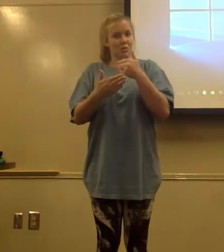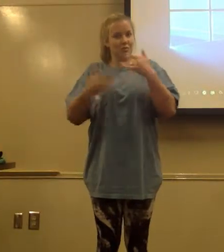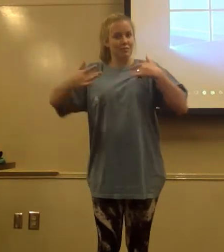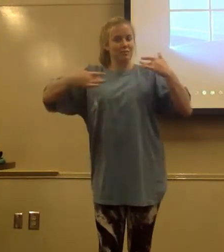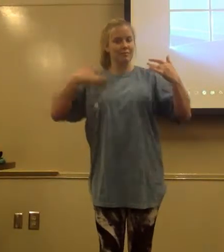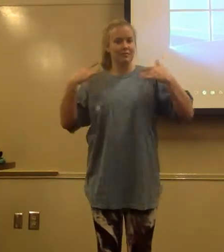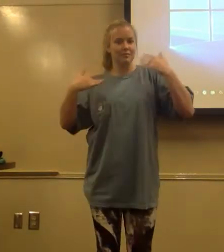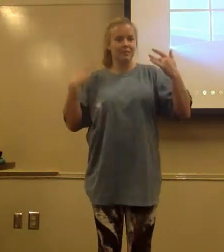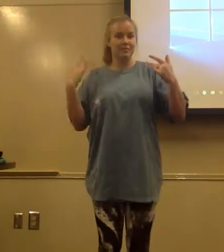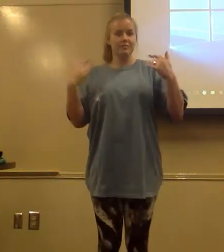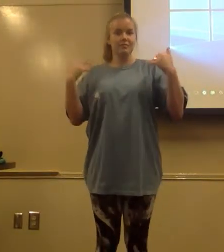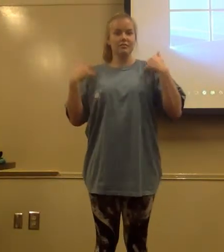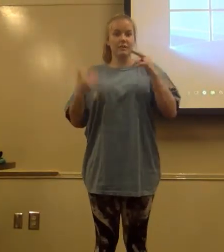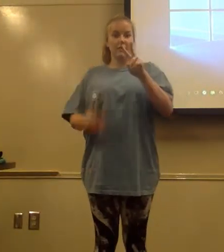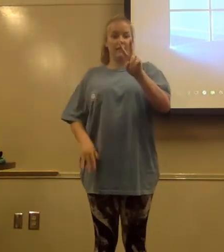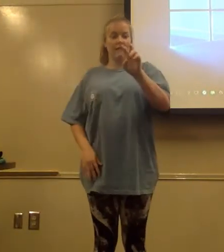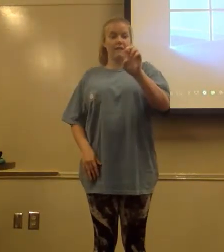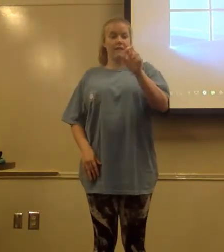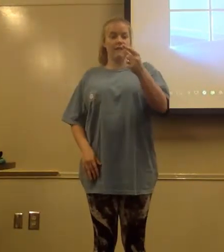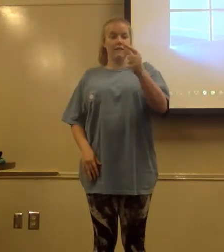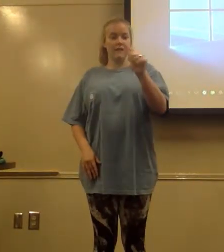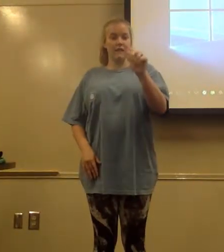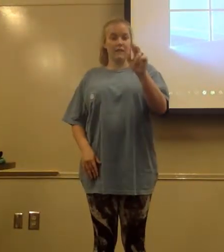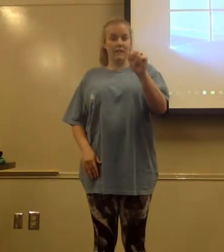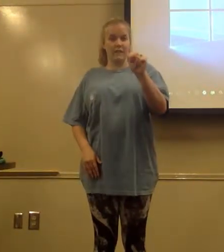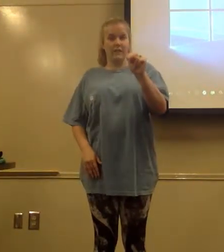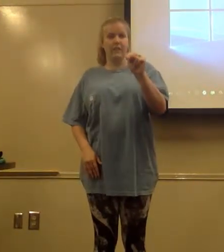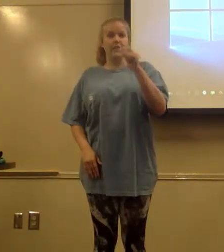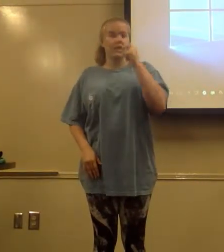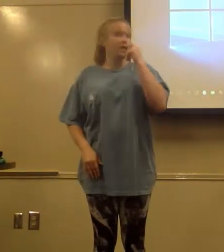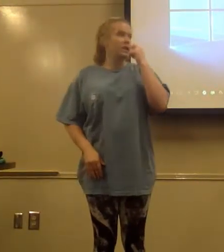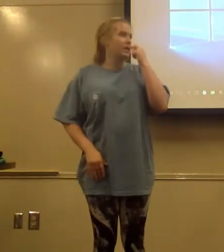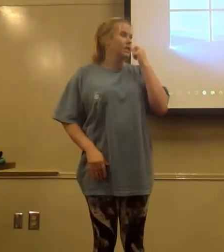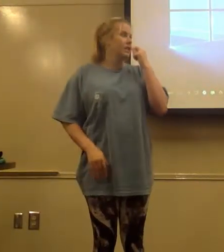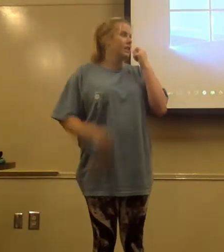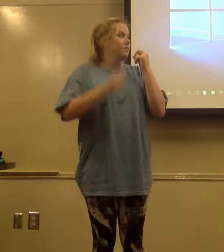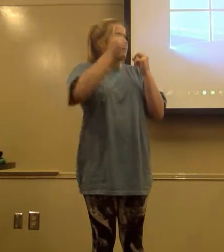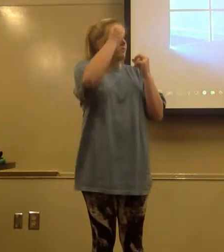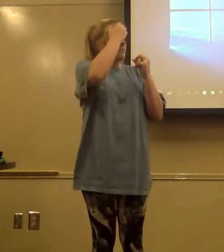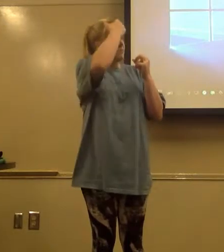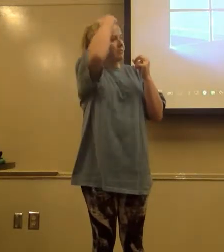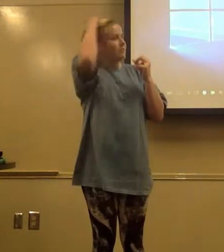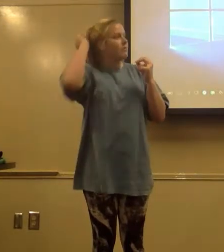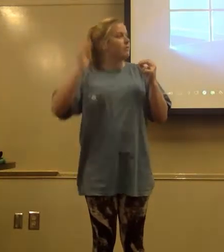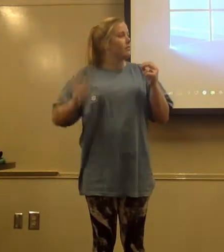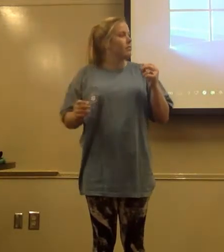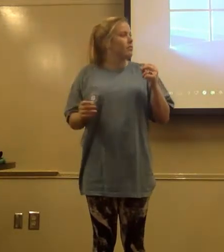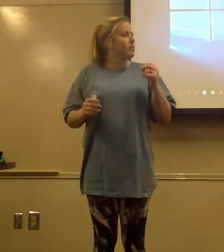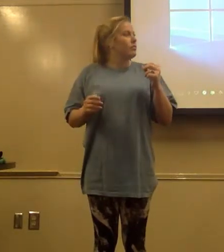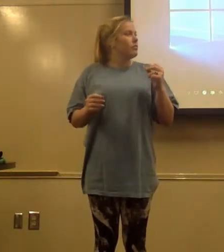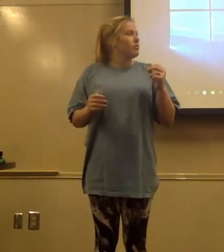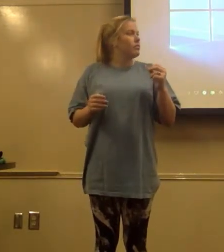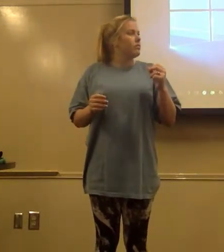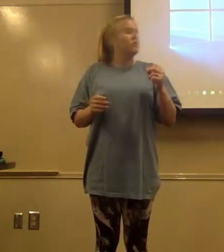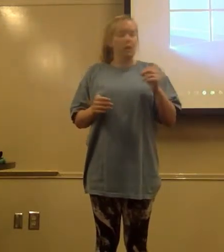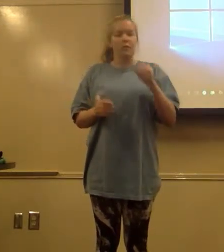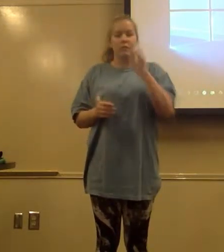vegan medical clinics opening up, where all the folks on staff are using lifestyle medicine approaches, not just to